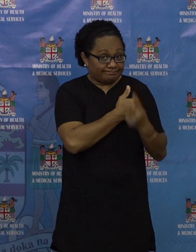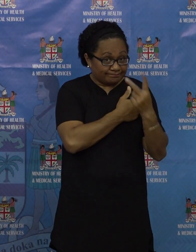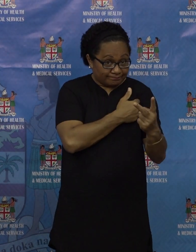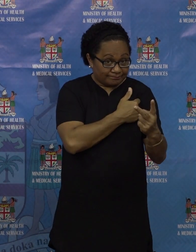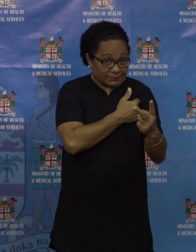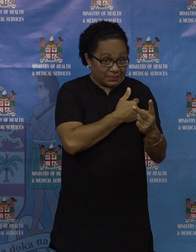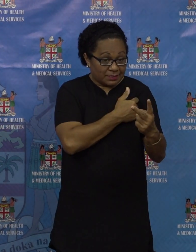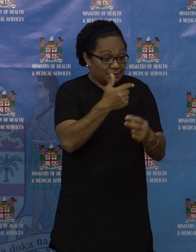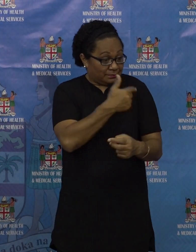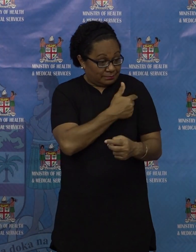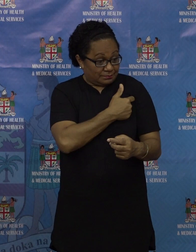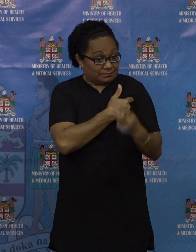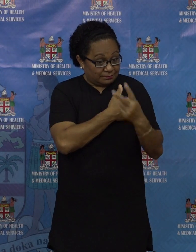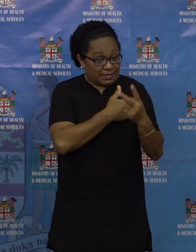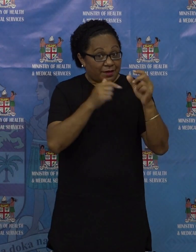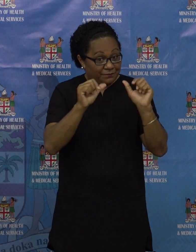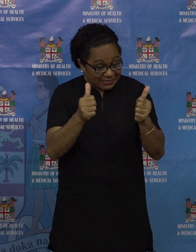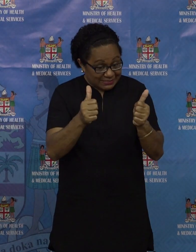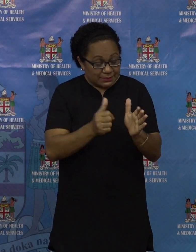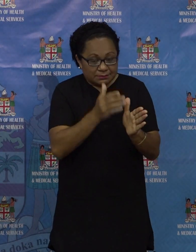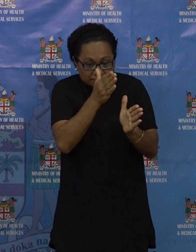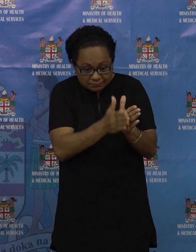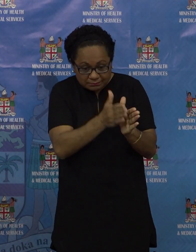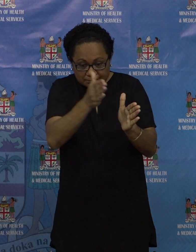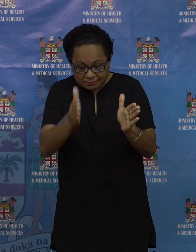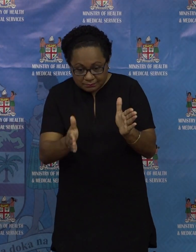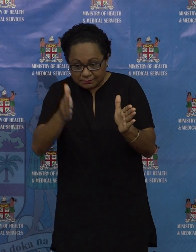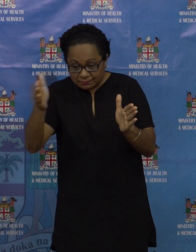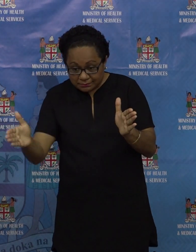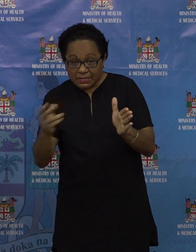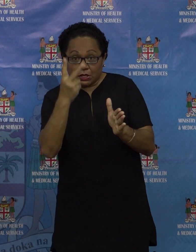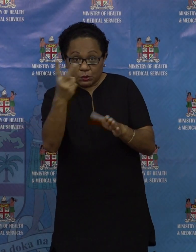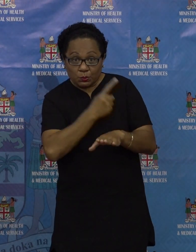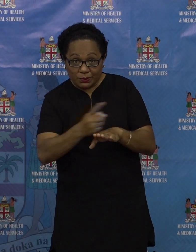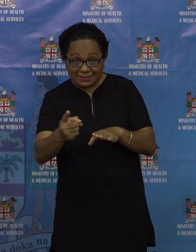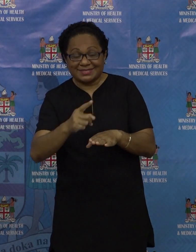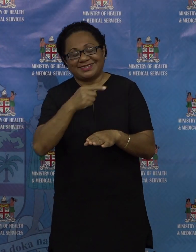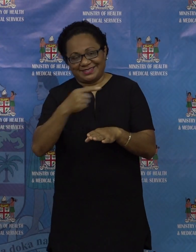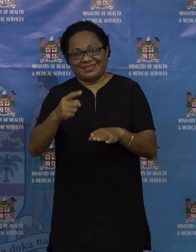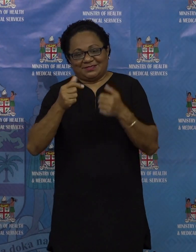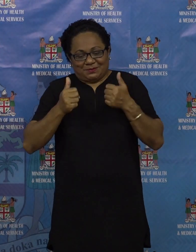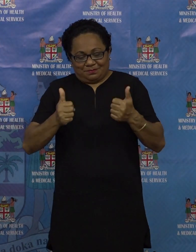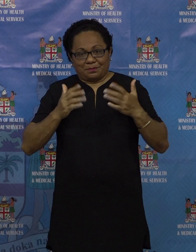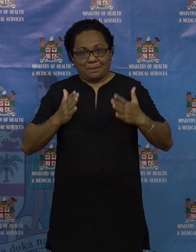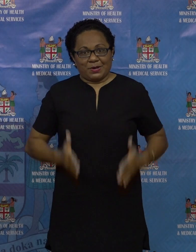second dose before you can say, okay, now I'm fully protected and the full protection of the vaccine is in effect.